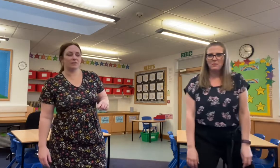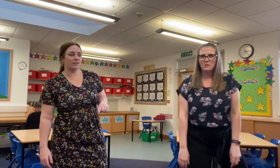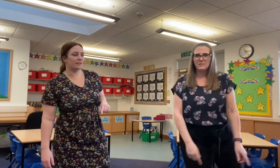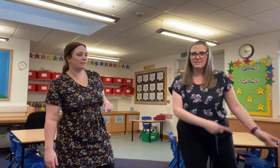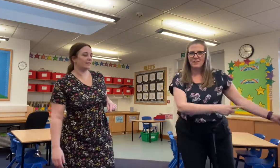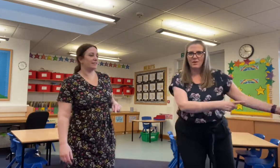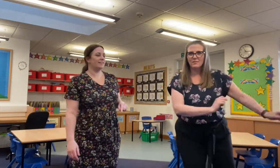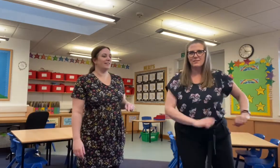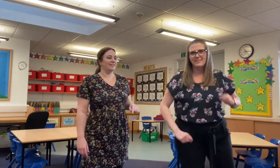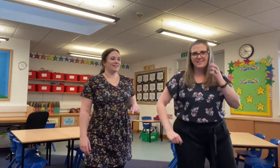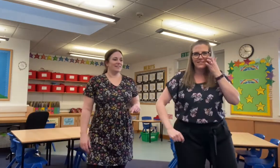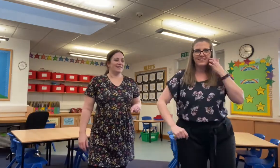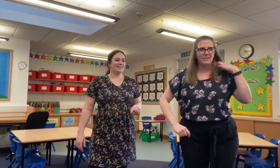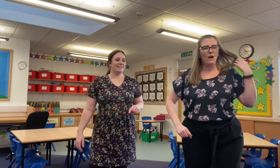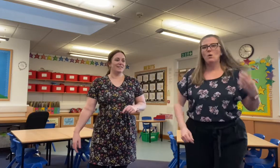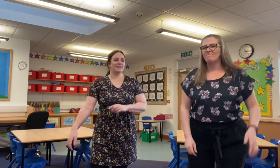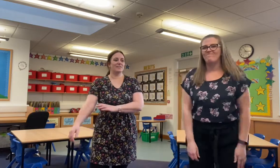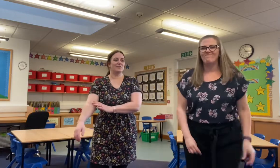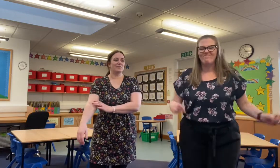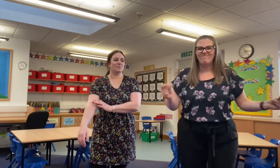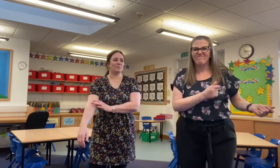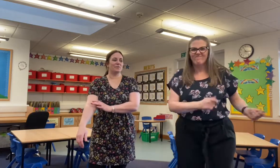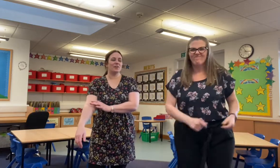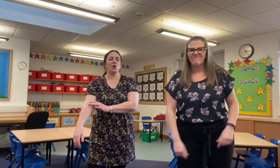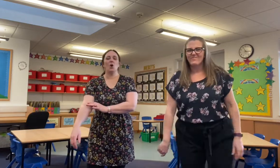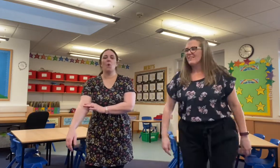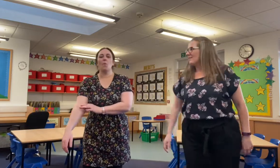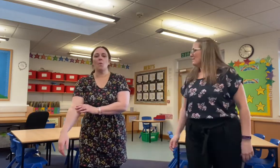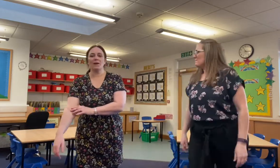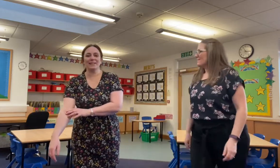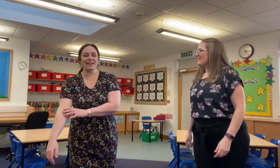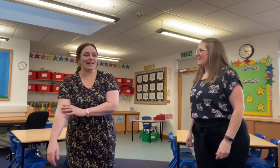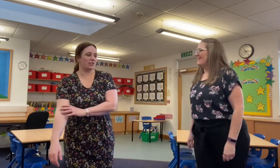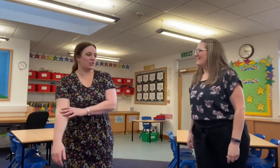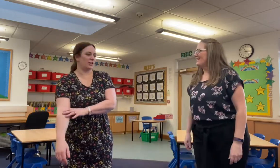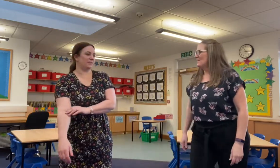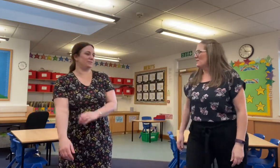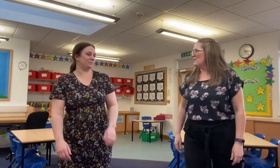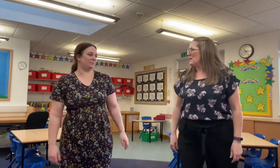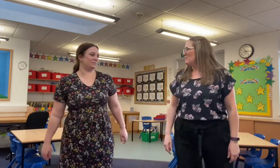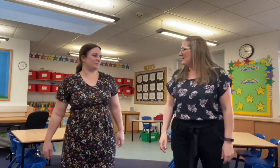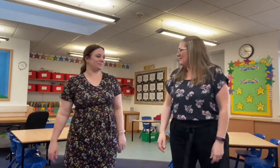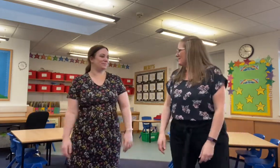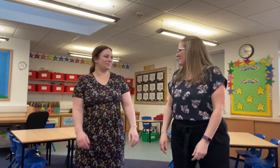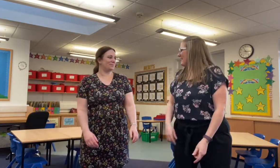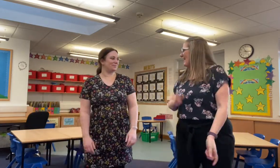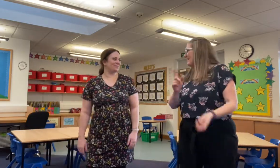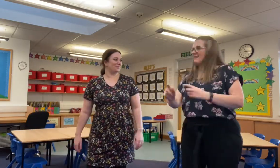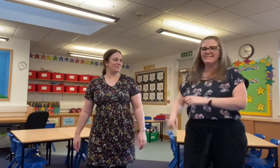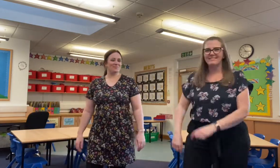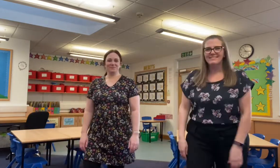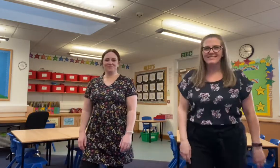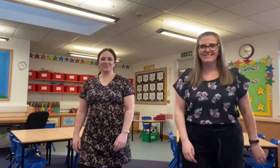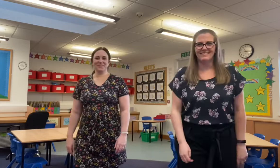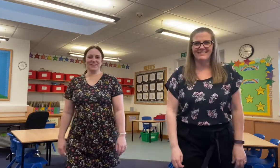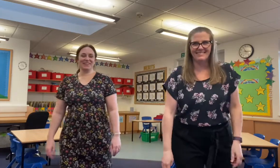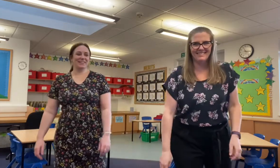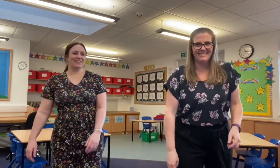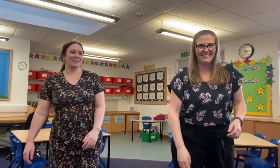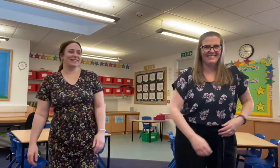a start. Waddleyatcha from the award-winning CD Brain Boogie Boosters by The Learning Station.